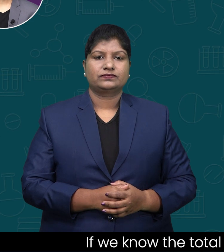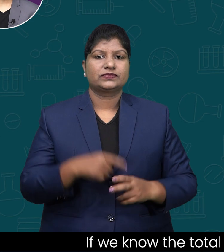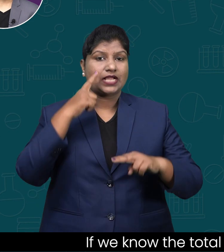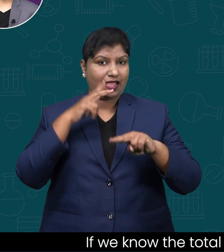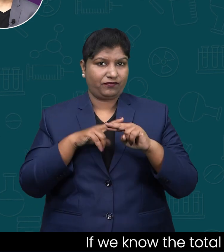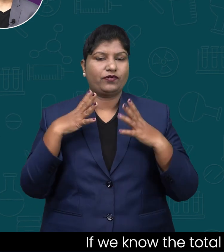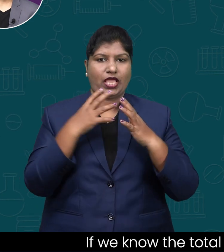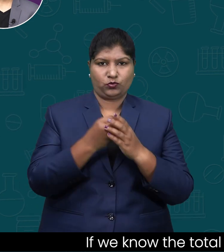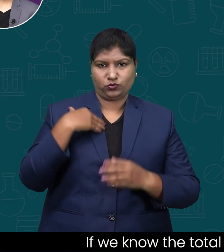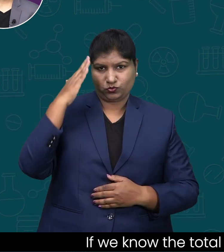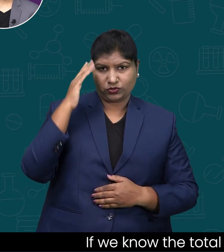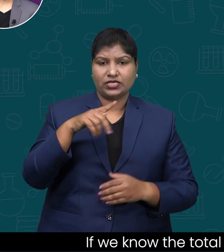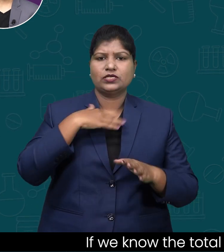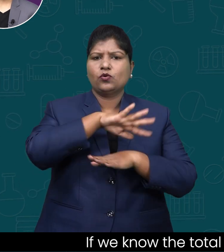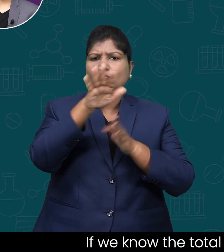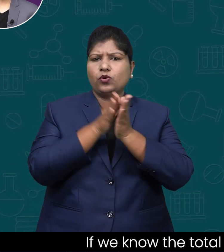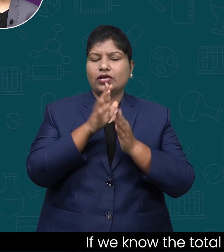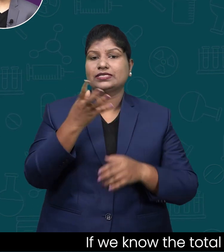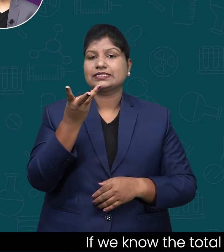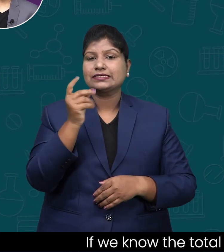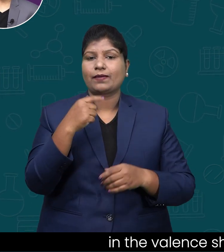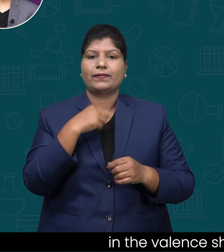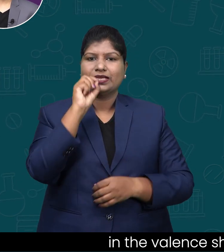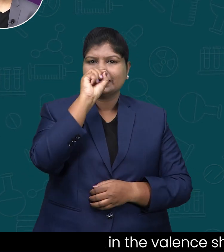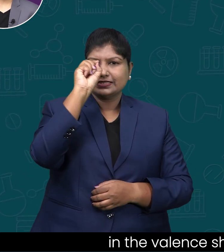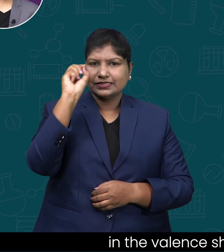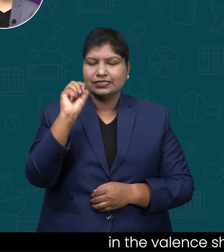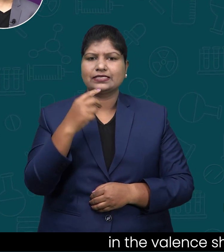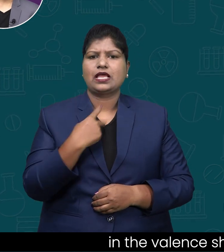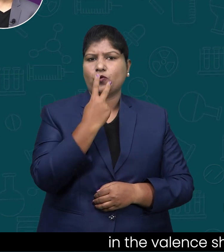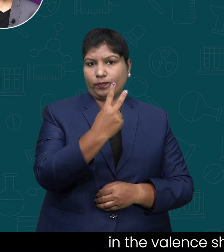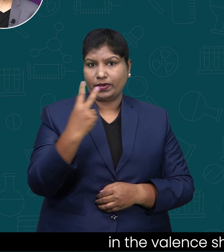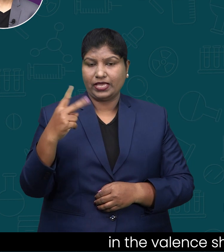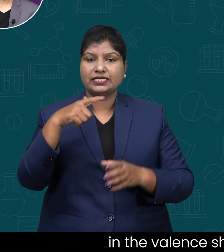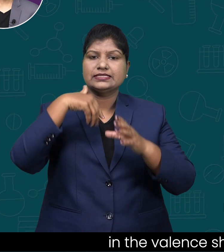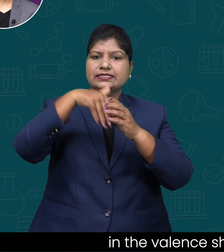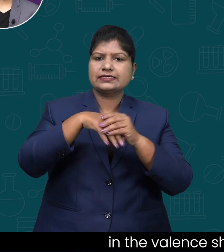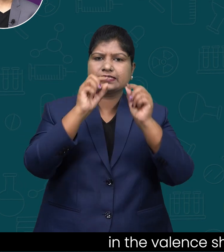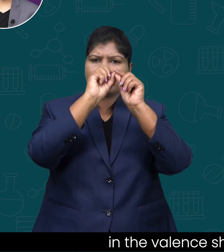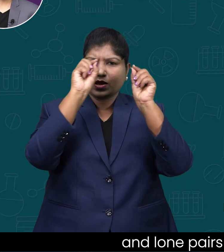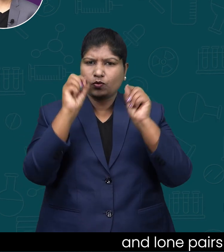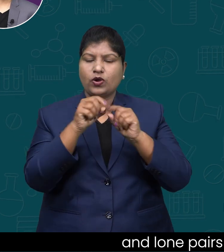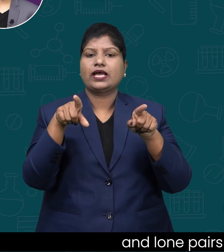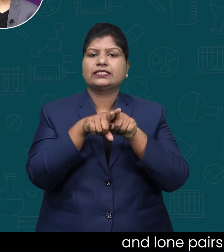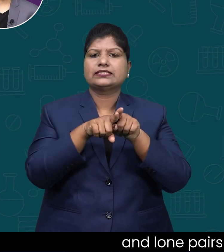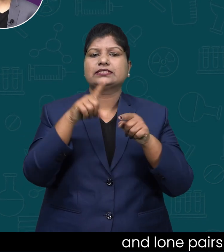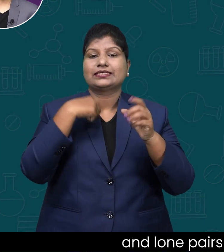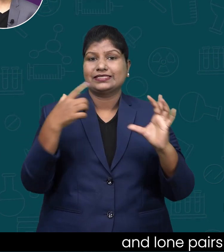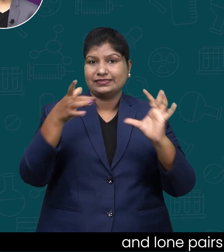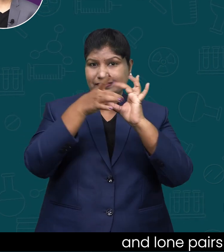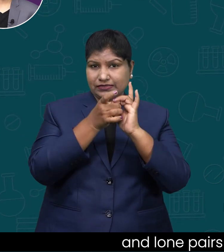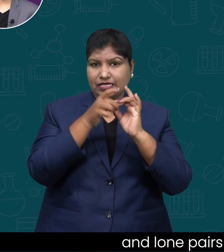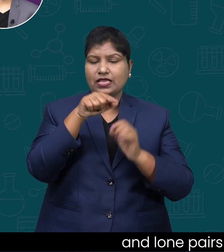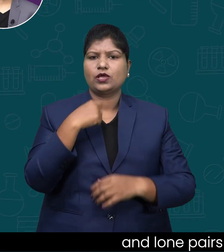If we know the total number of electron pairs in the valence shell as covalent bonds and lone